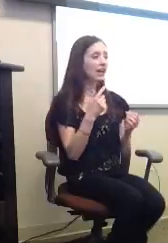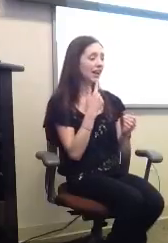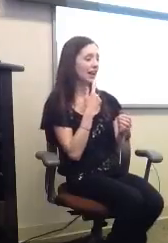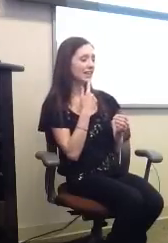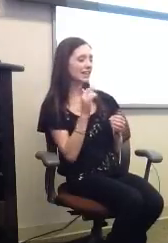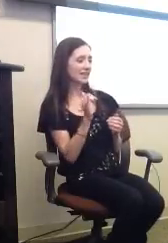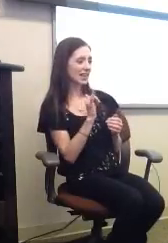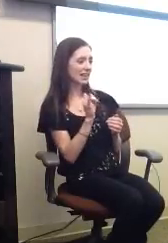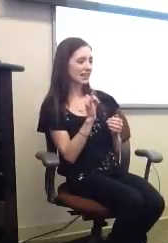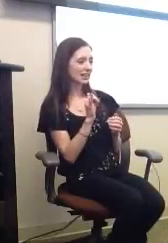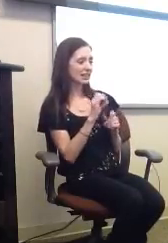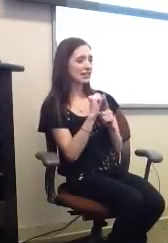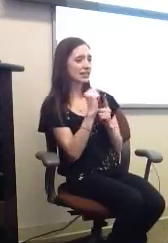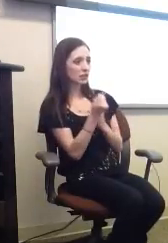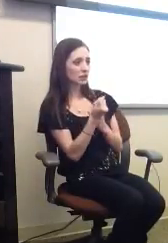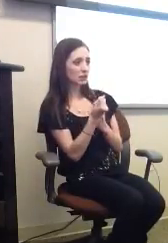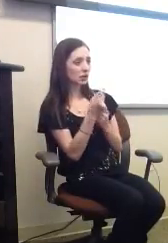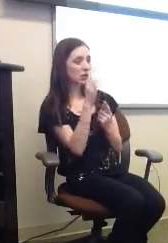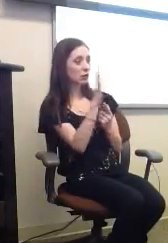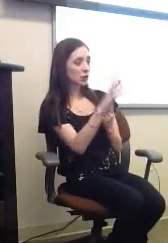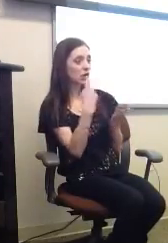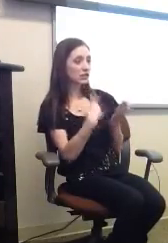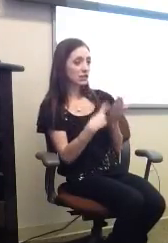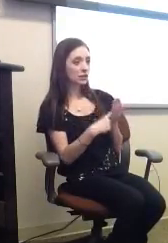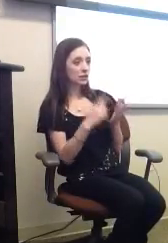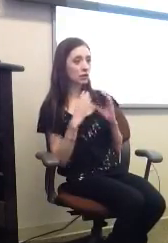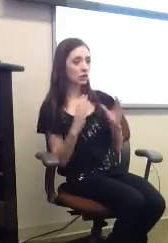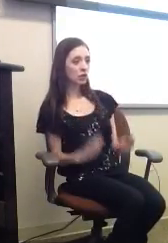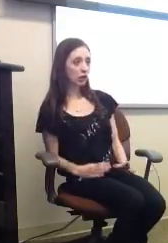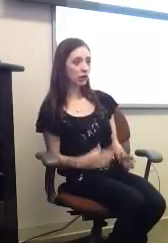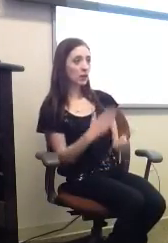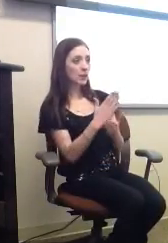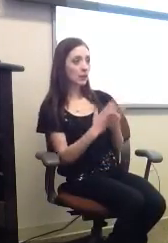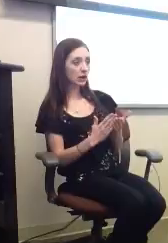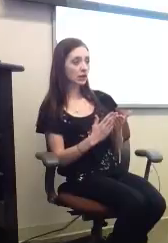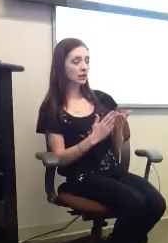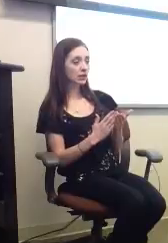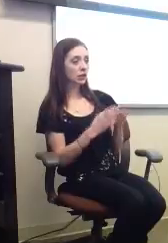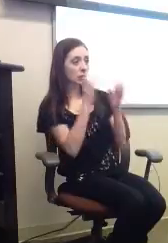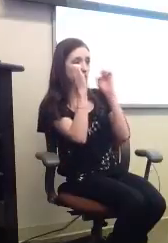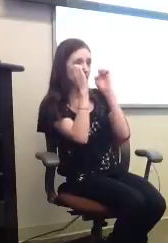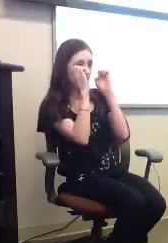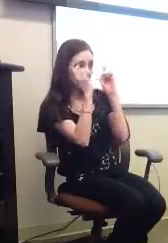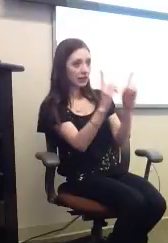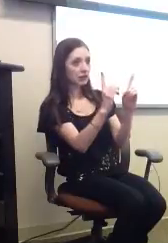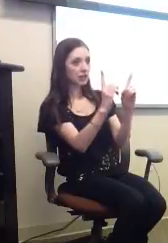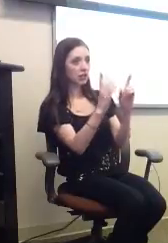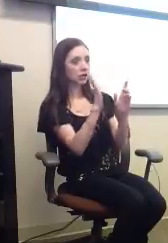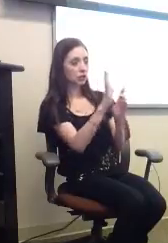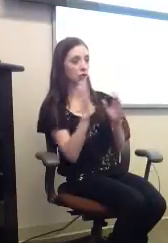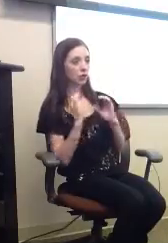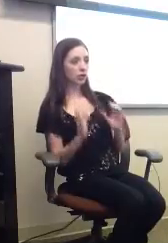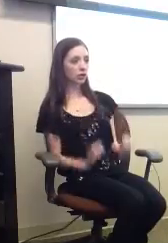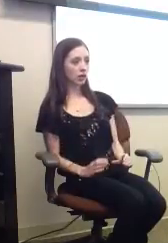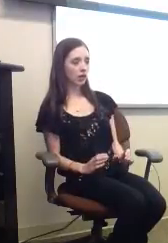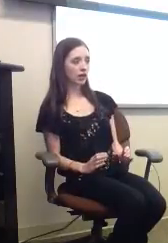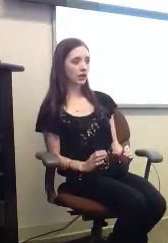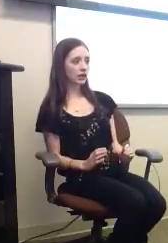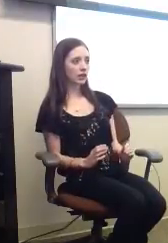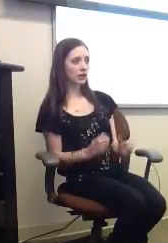you're talking to your client, part of it is going to be you're educating your client as far as, you know, who are you listing here? Who else